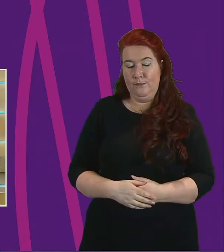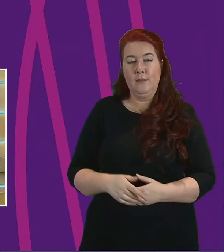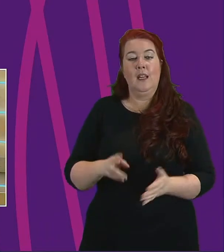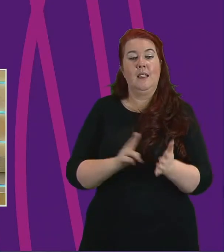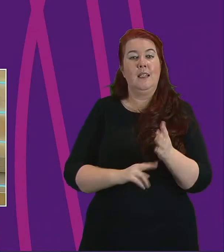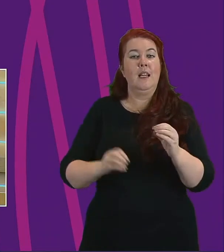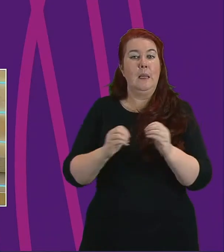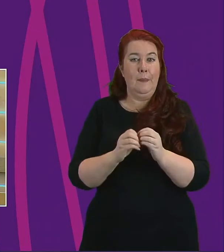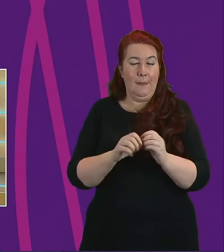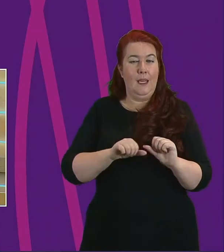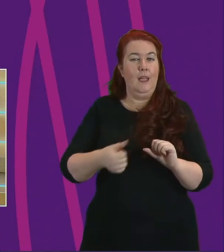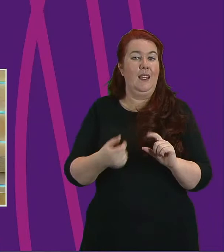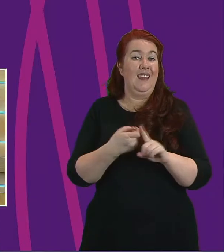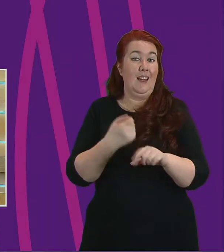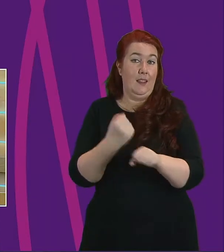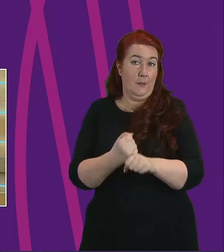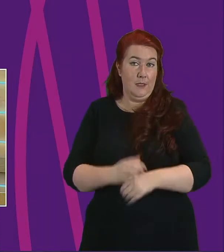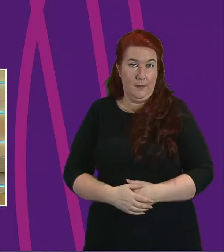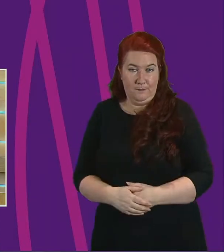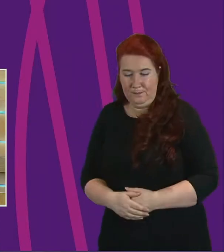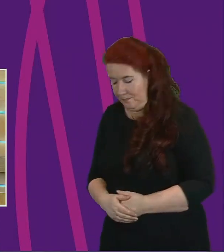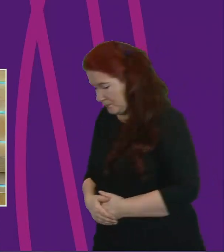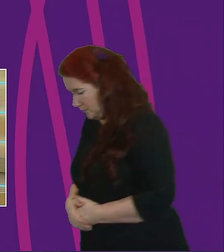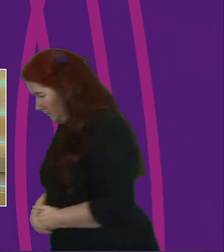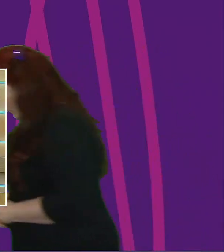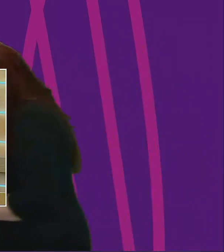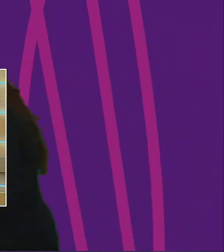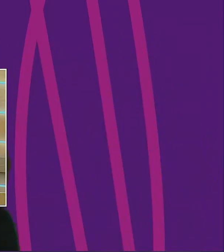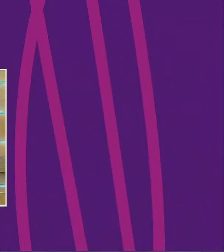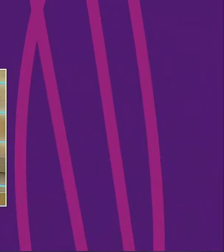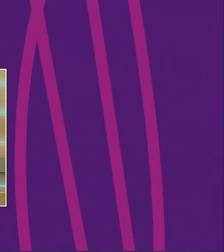Neil Bibby, followed by Kenneth Gibson.